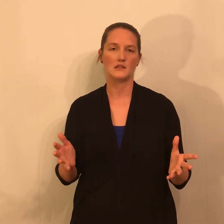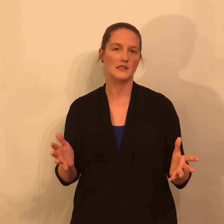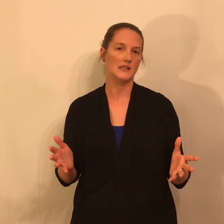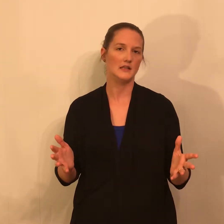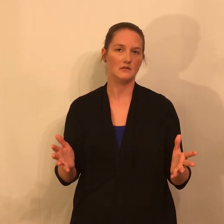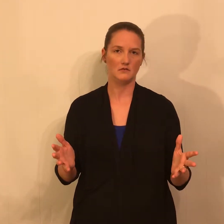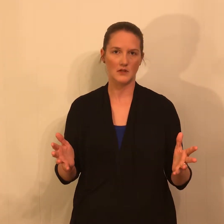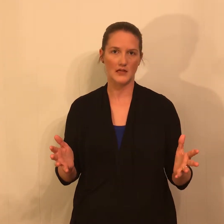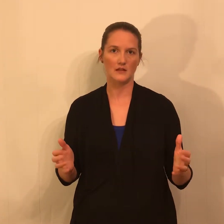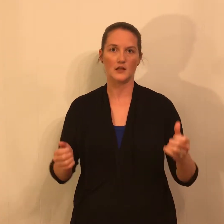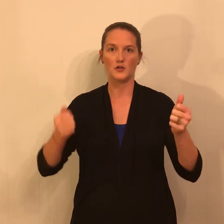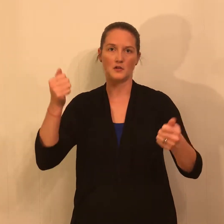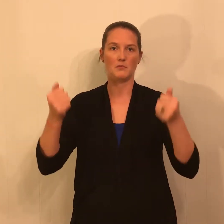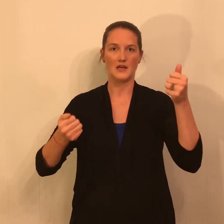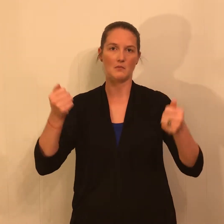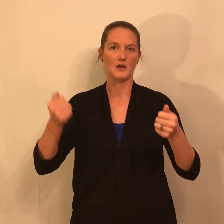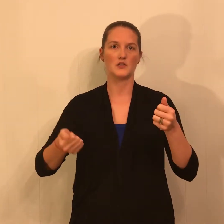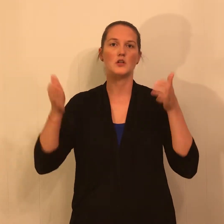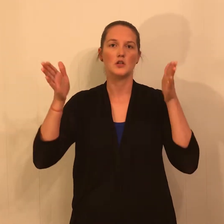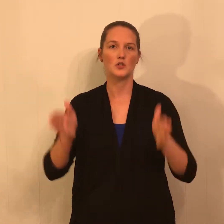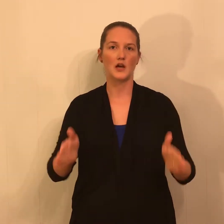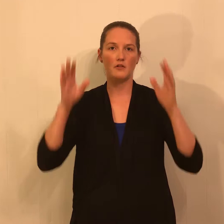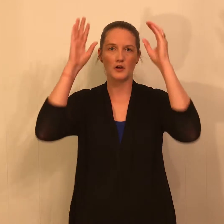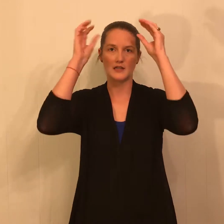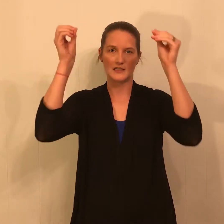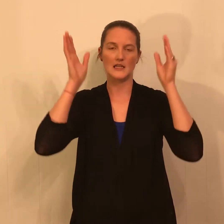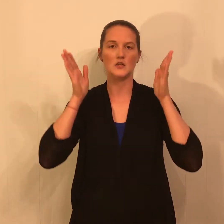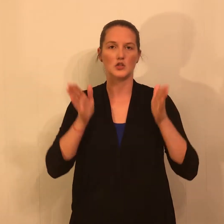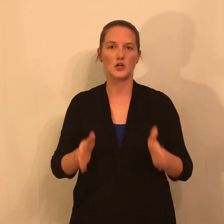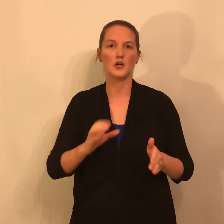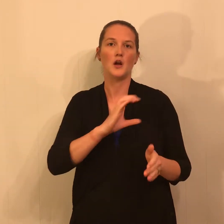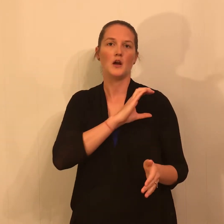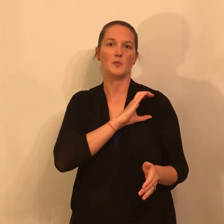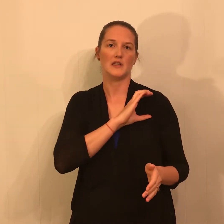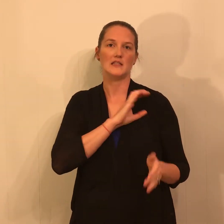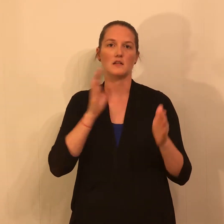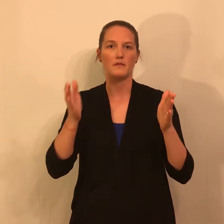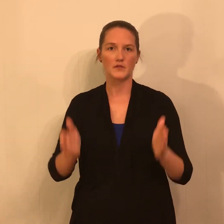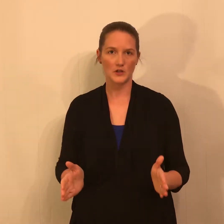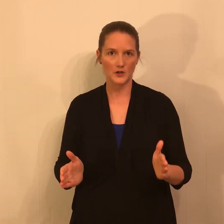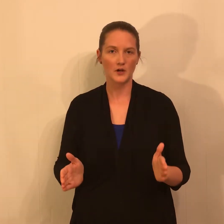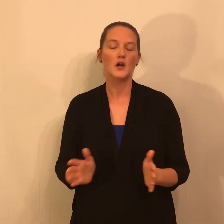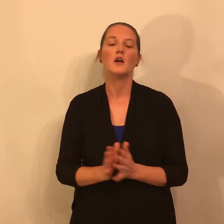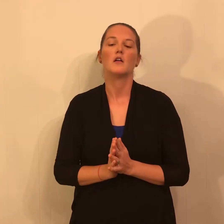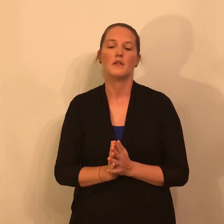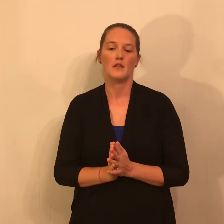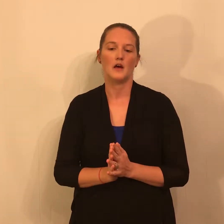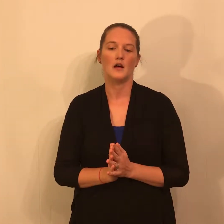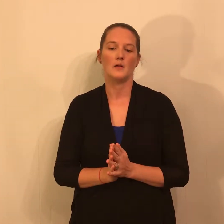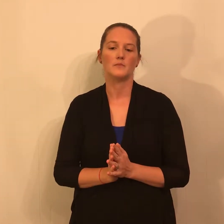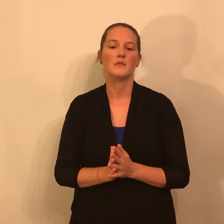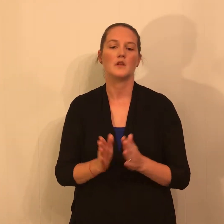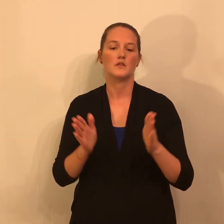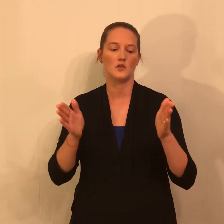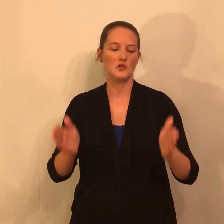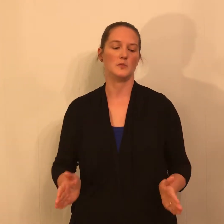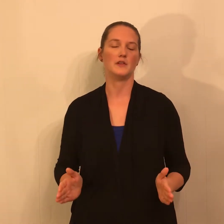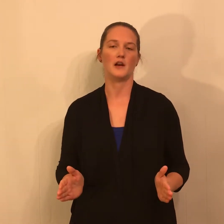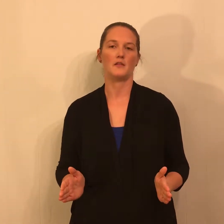basically anything. You can be a bus driver, a teacher, police officer. So you just put that on the